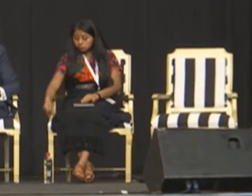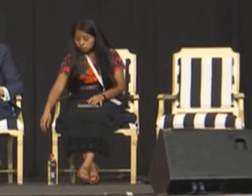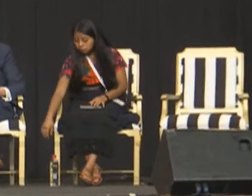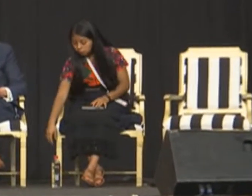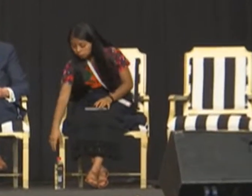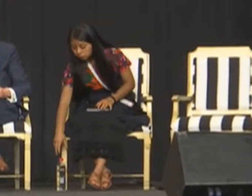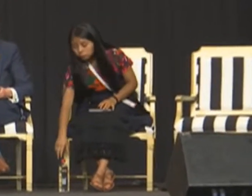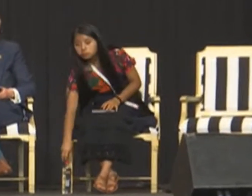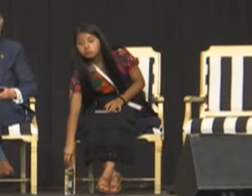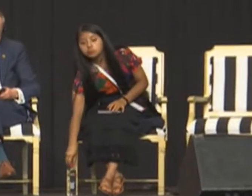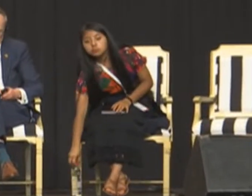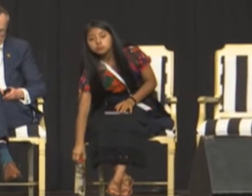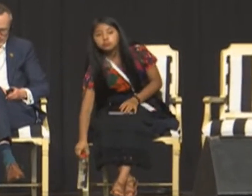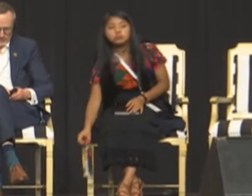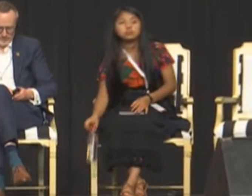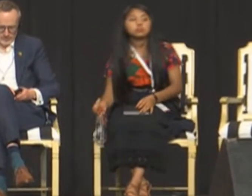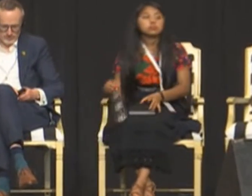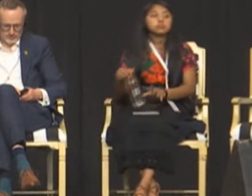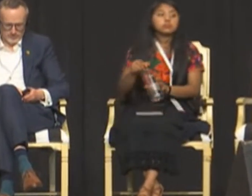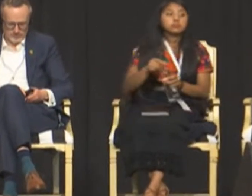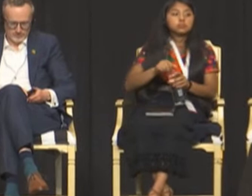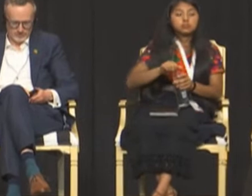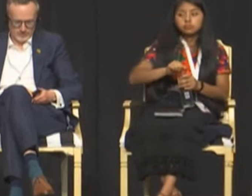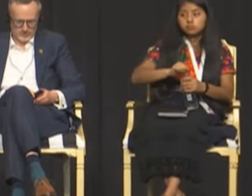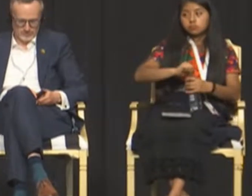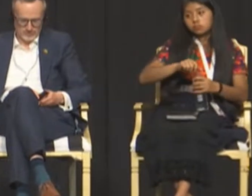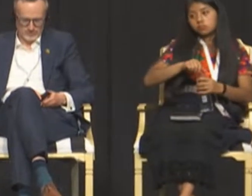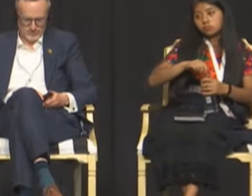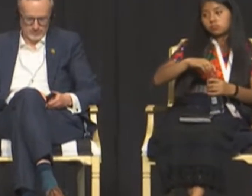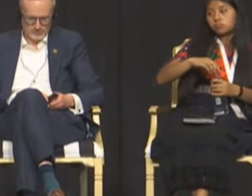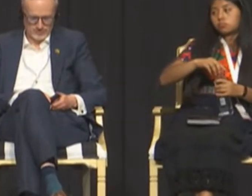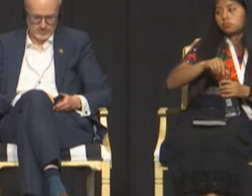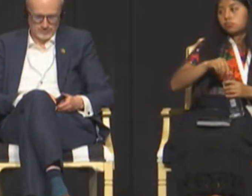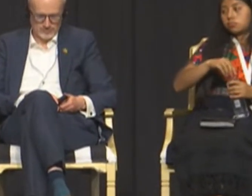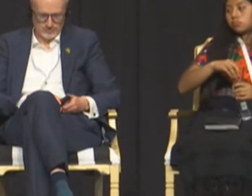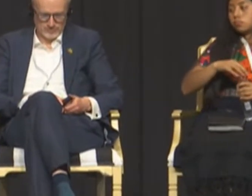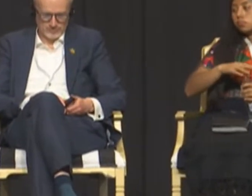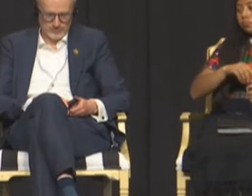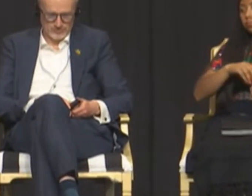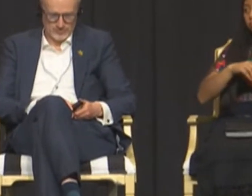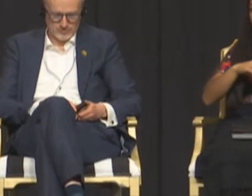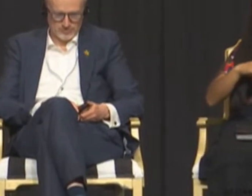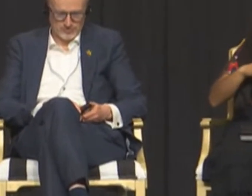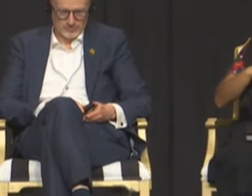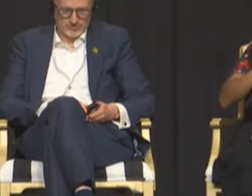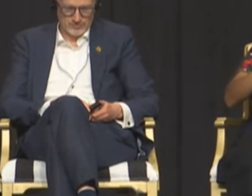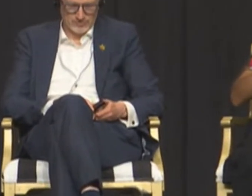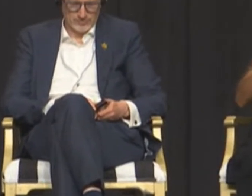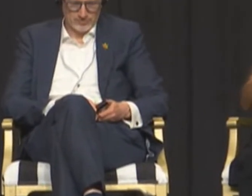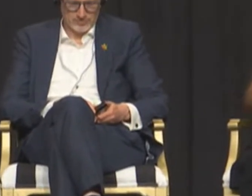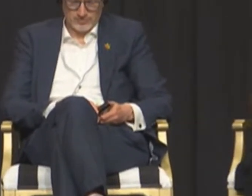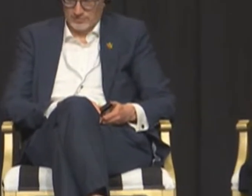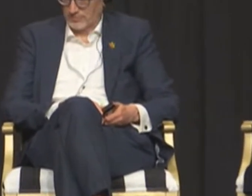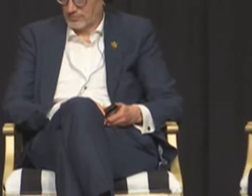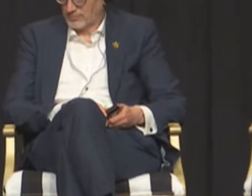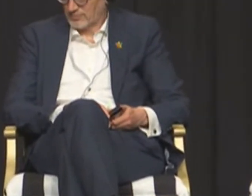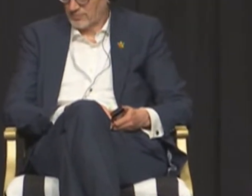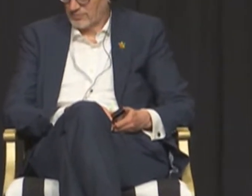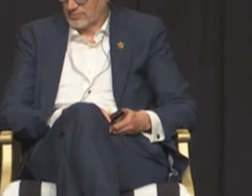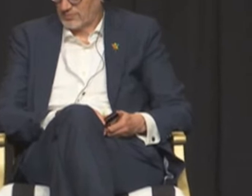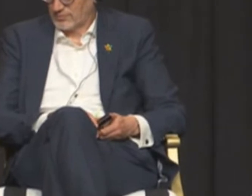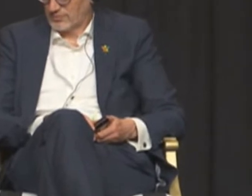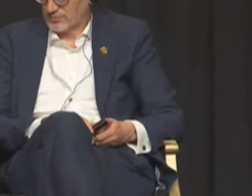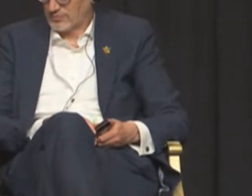these policies that they have taken. As a law student, what are some of the ways that we as